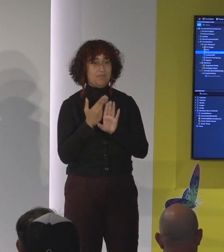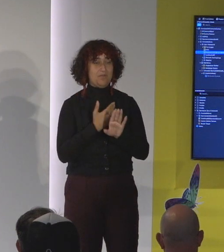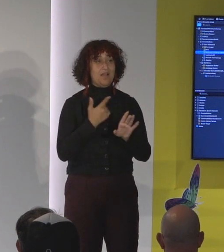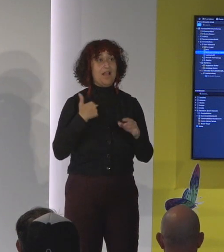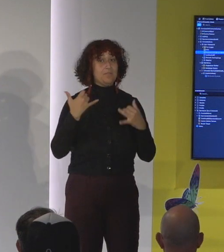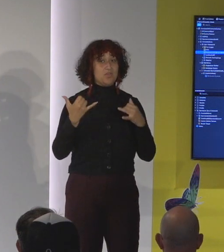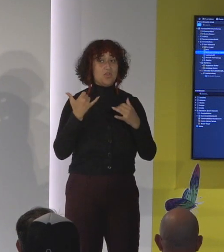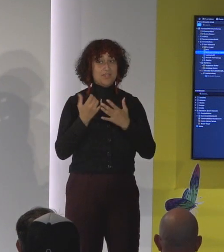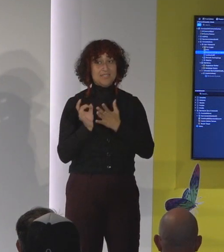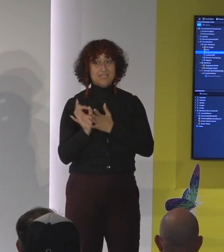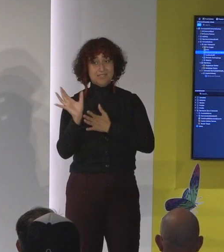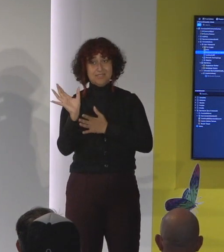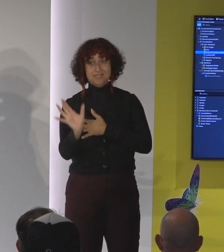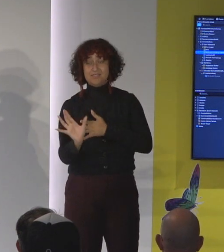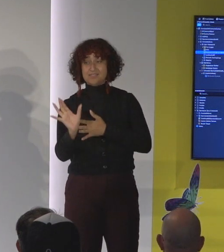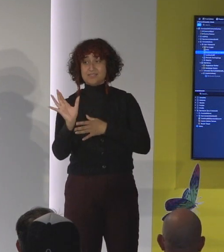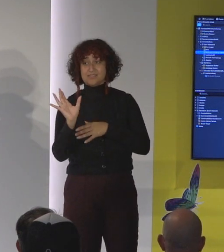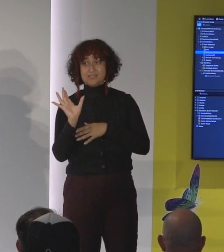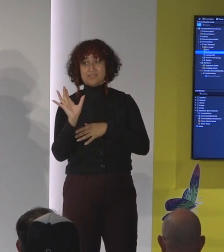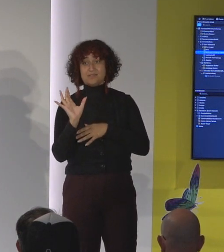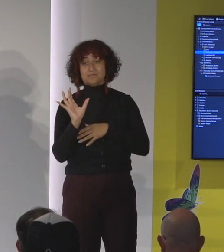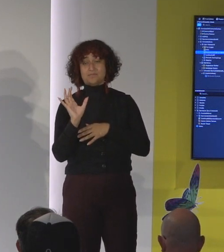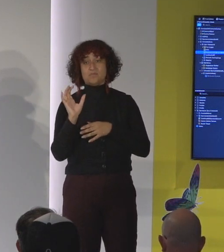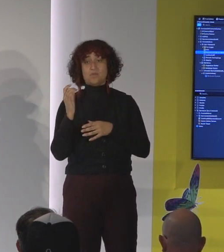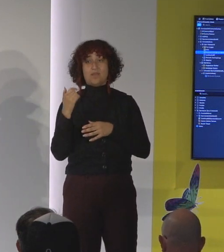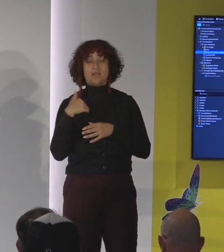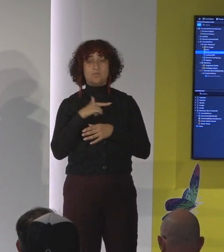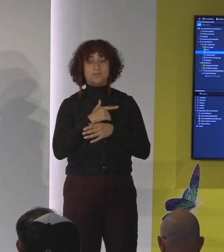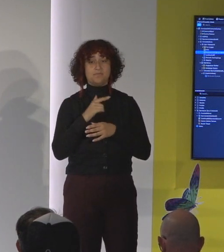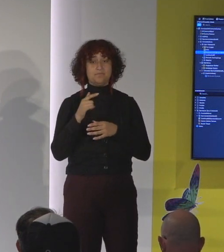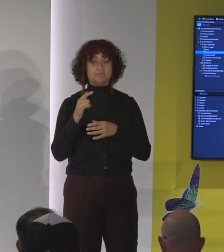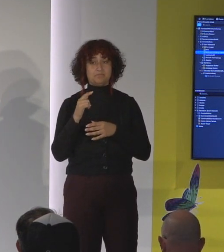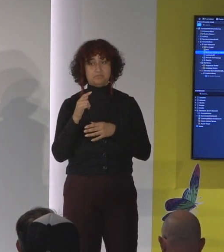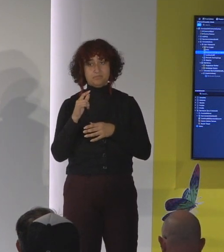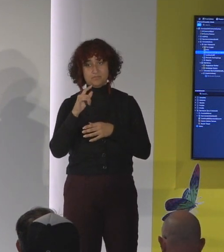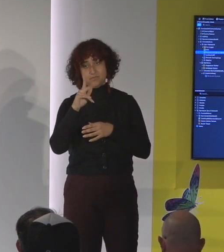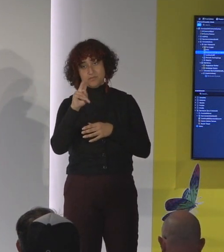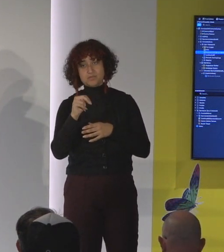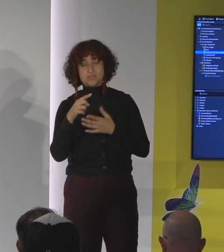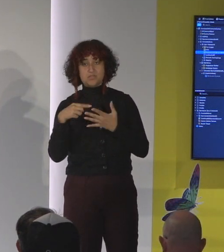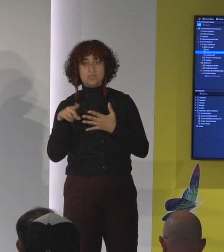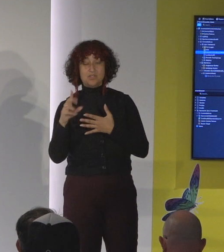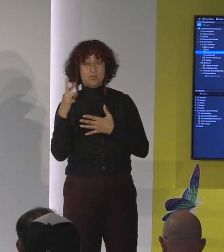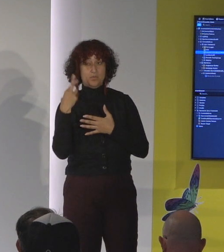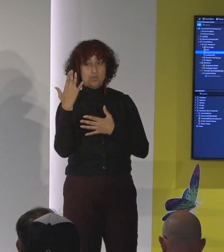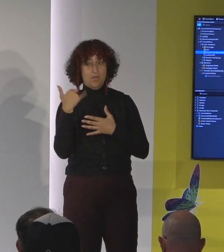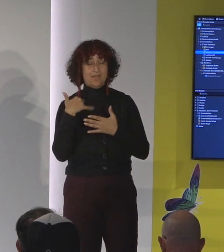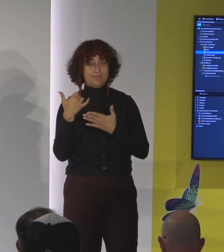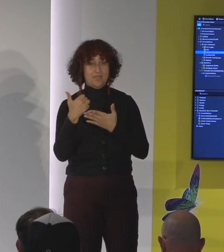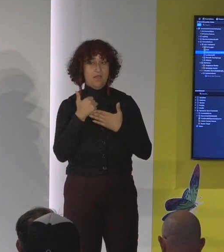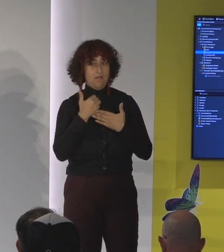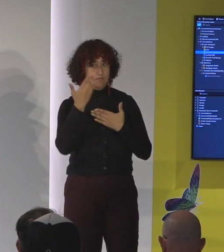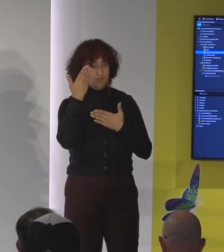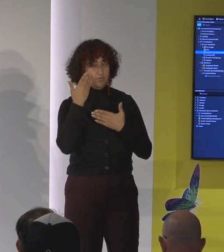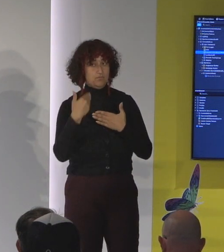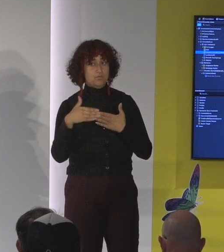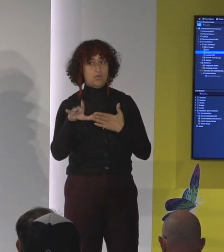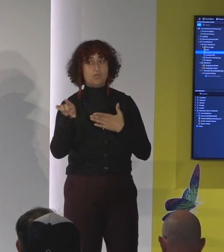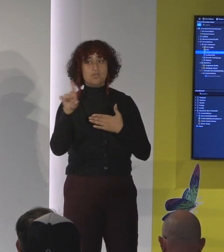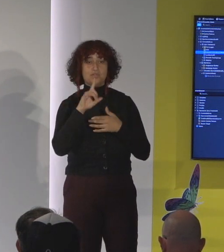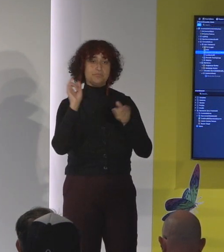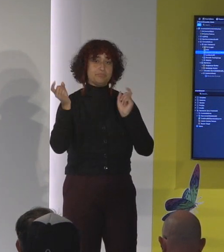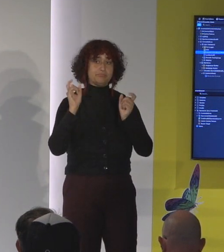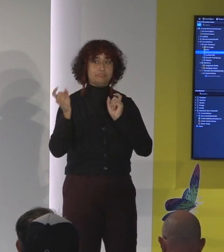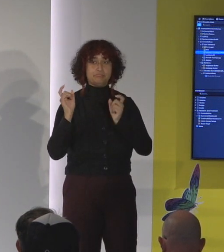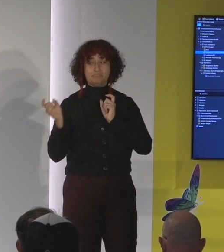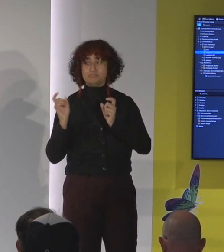currently skipping the UI in Studio, so let me uncheck that. There's a reason I was doing that. It's actually very helpful as you're like iterating and